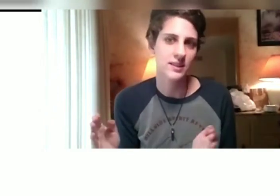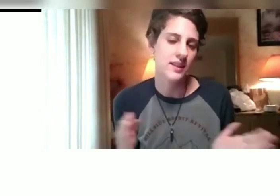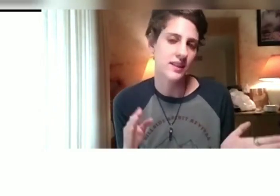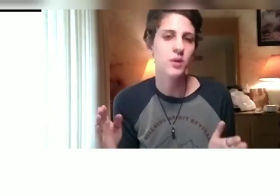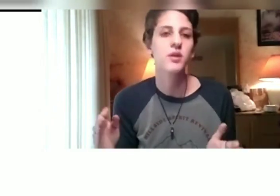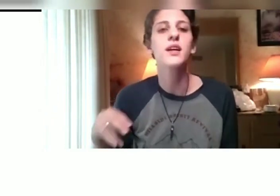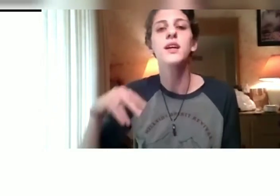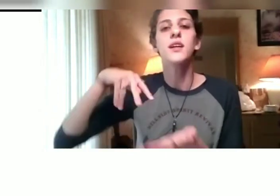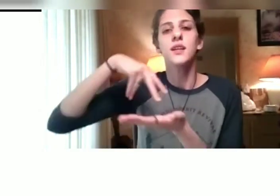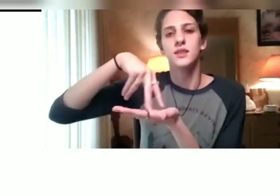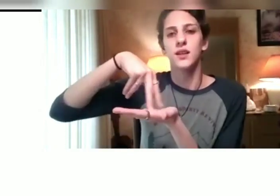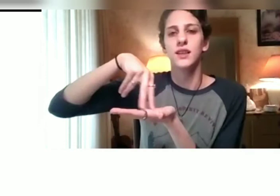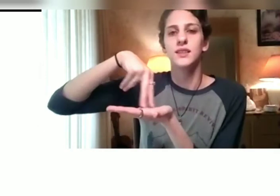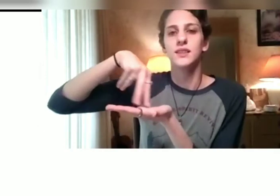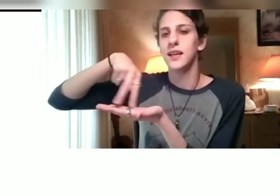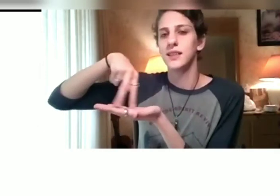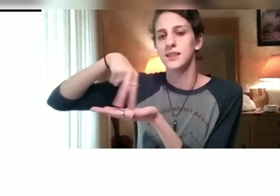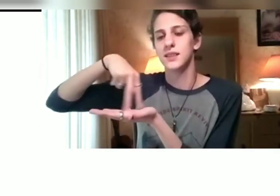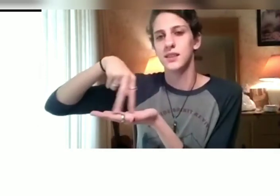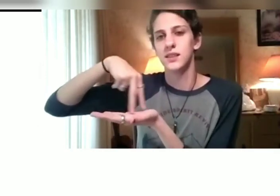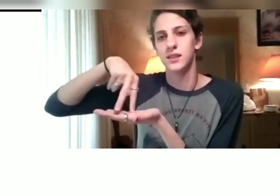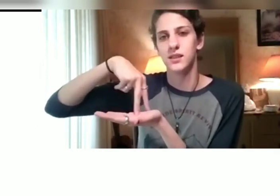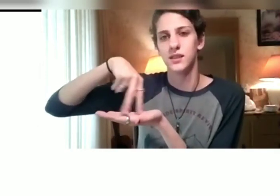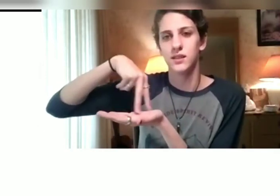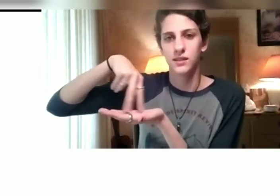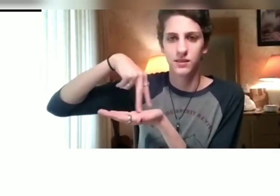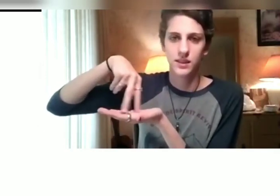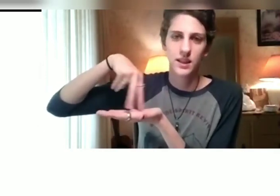obvious that it's a dance party. So like this is dance.